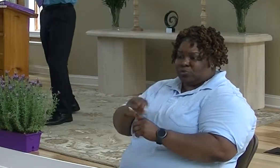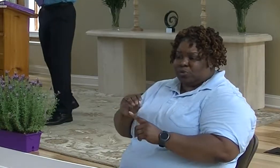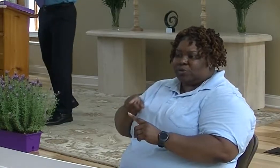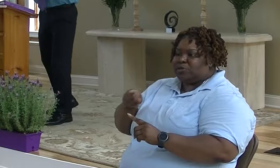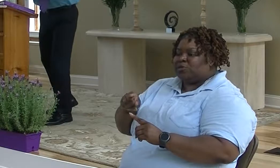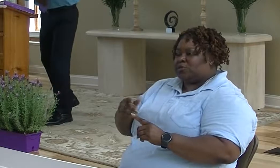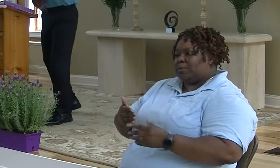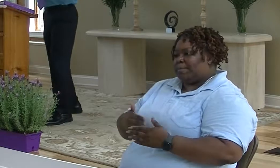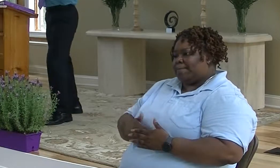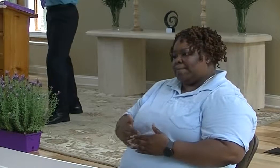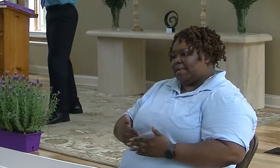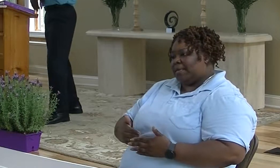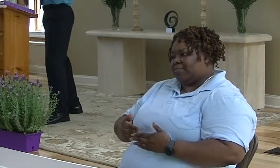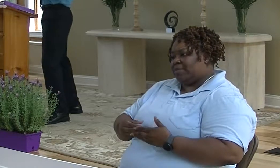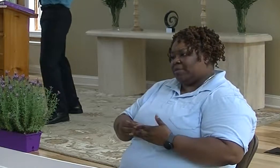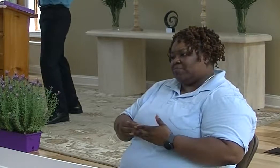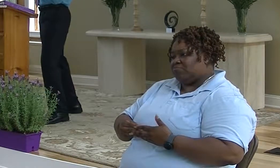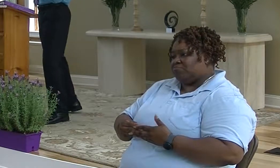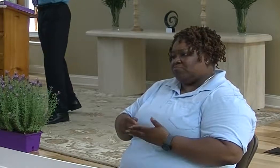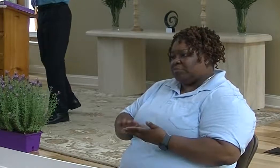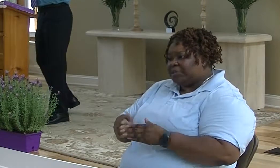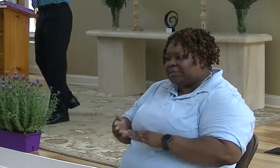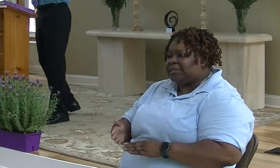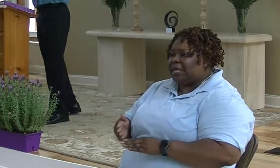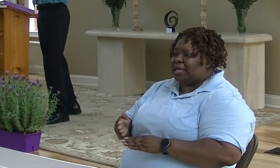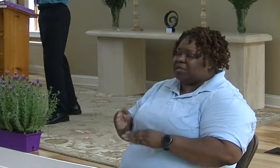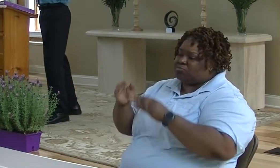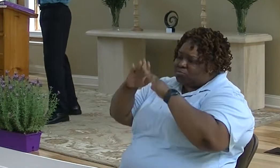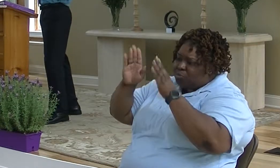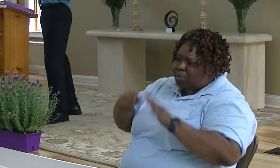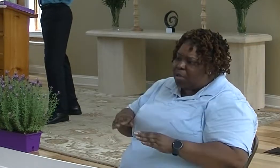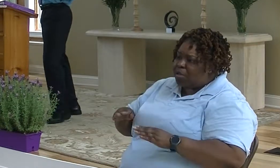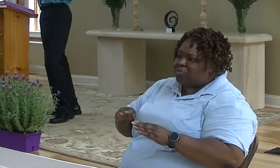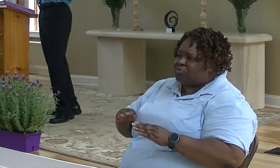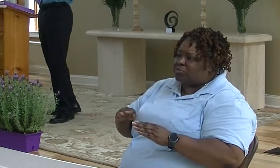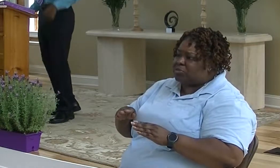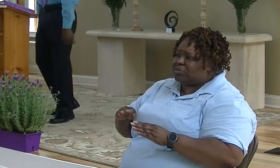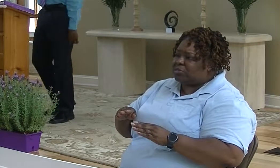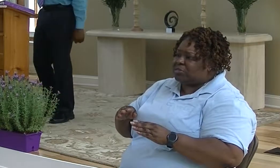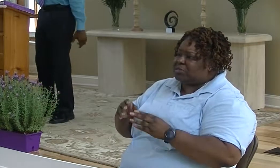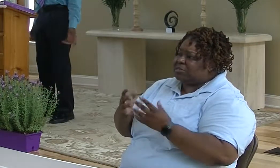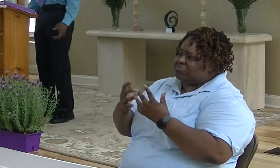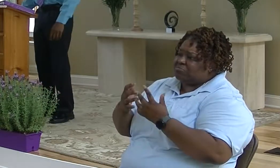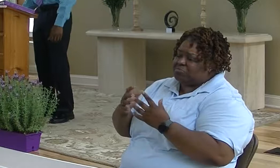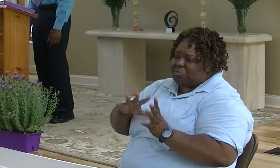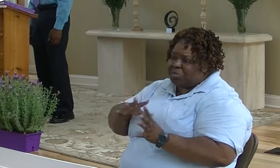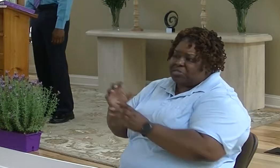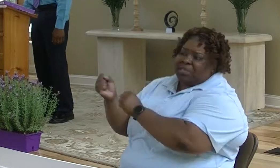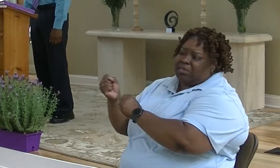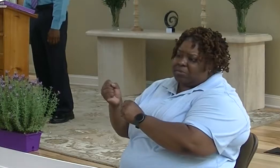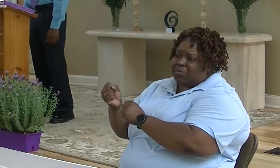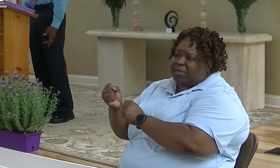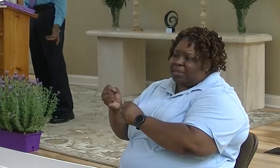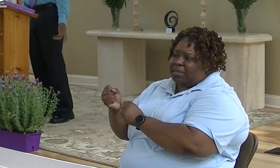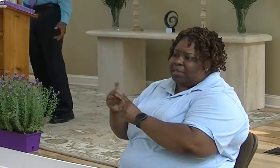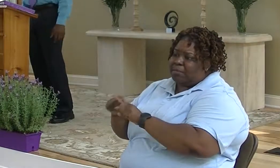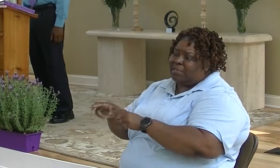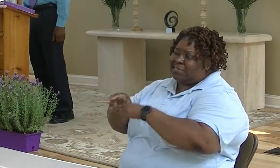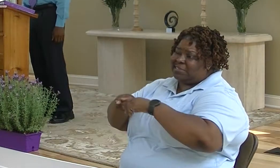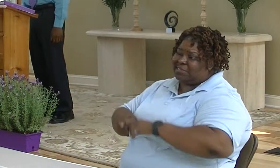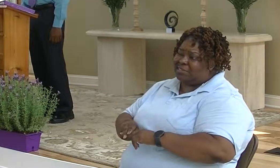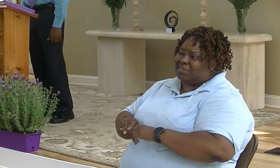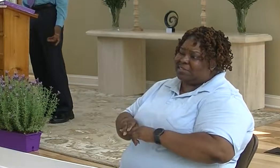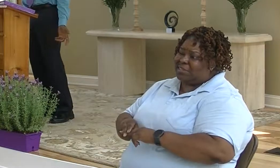miscarried, she lost her job, she lost her home, she was going to commit suicide, and then at one point she just sat down and she said, what do I love to do?